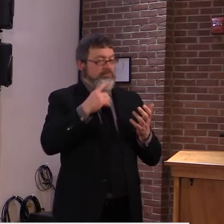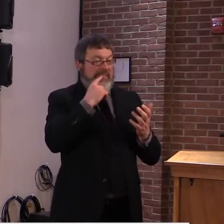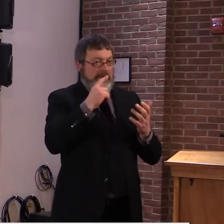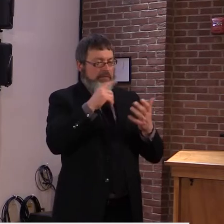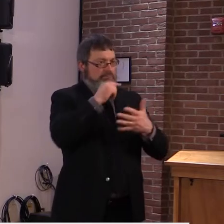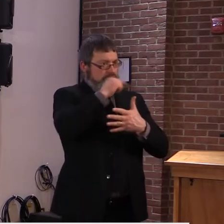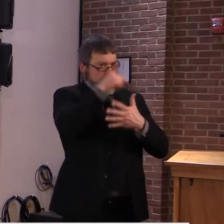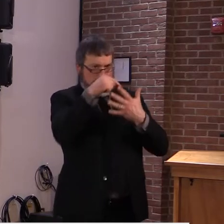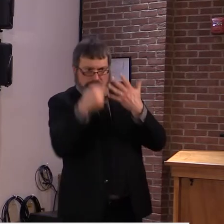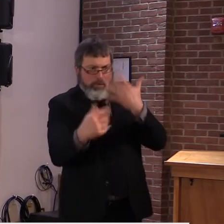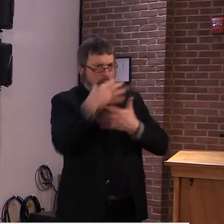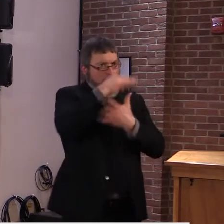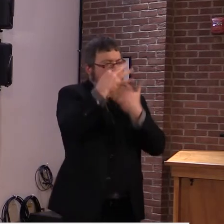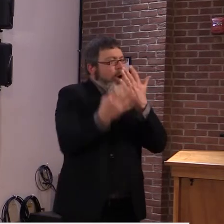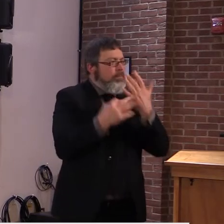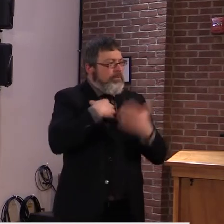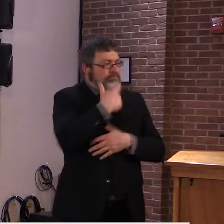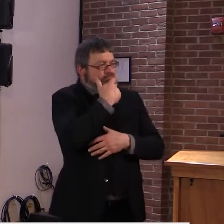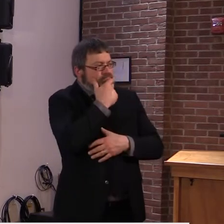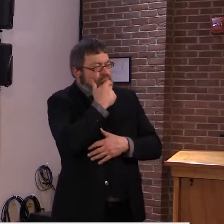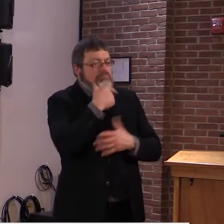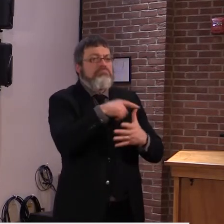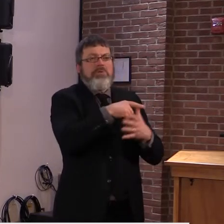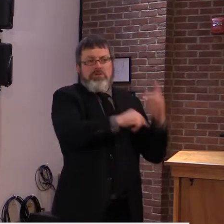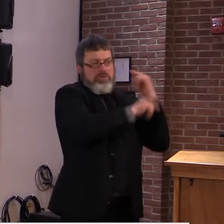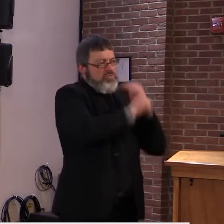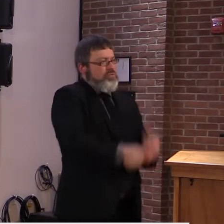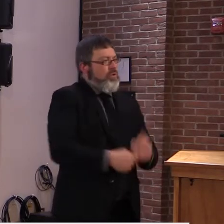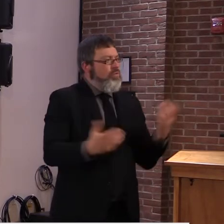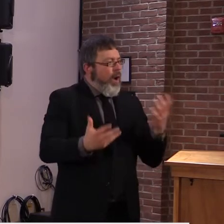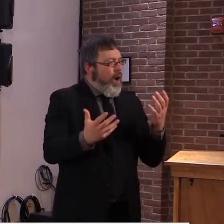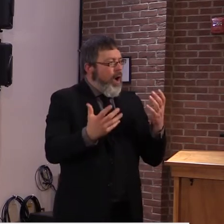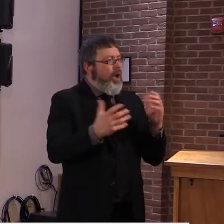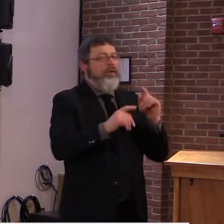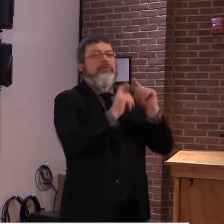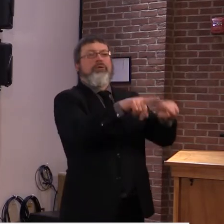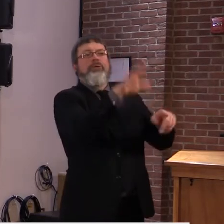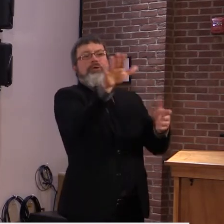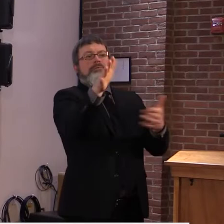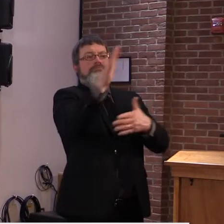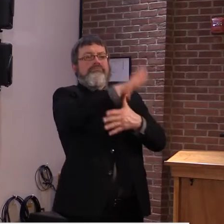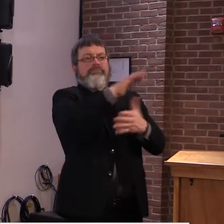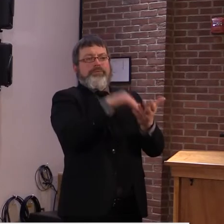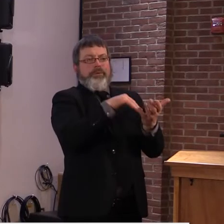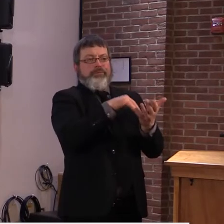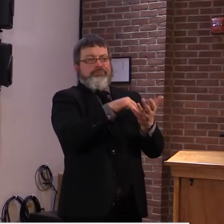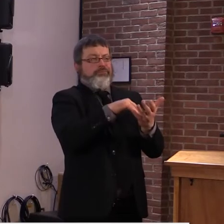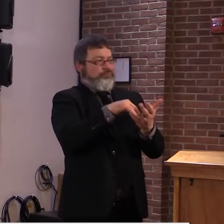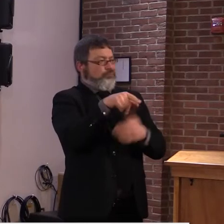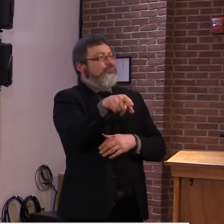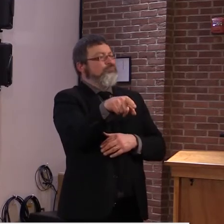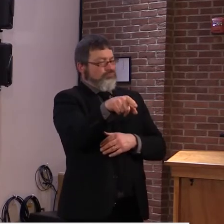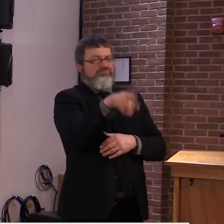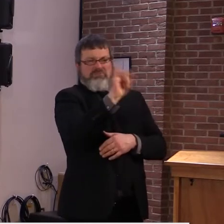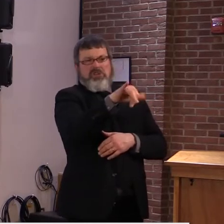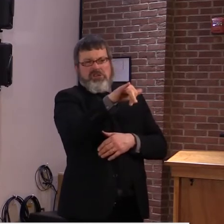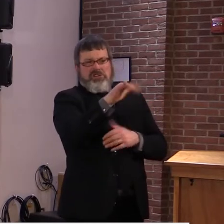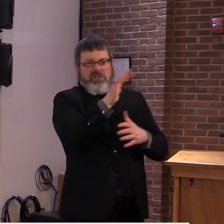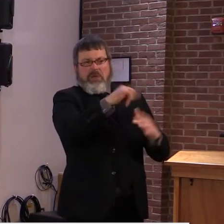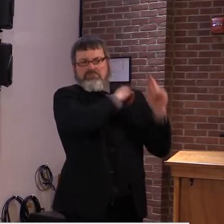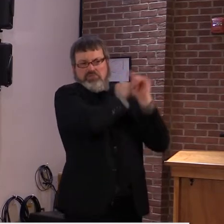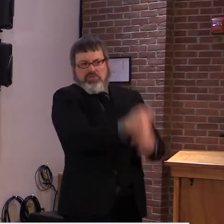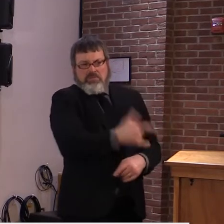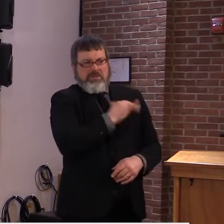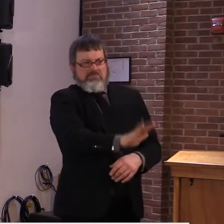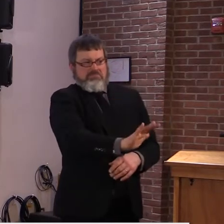would consider traditional, like going to your own physician, their office to get vaccine. We think that will be